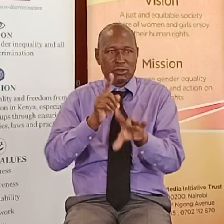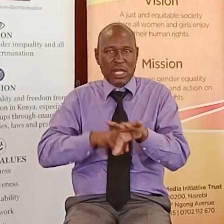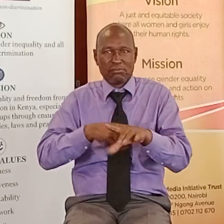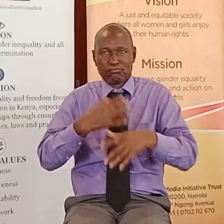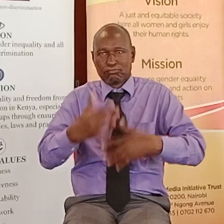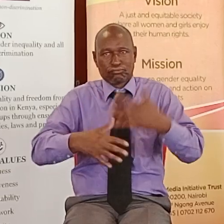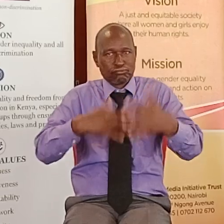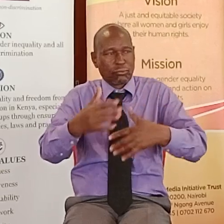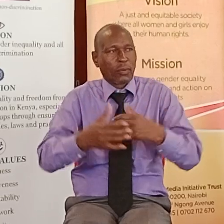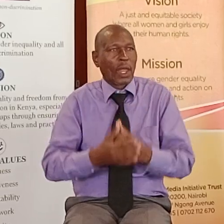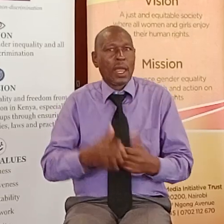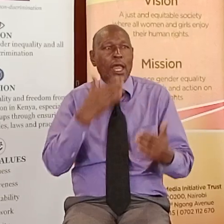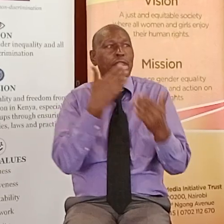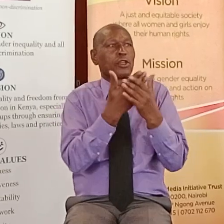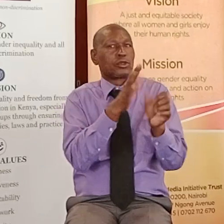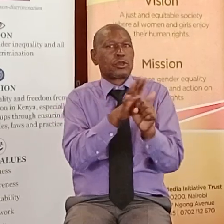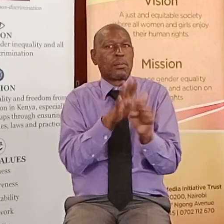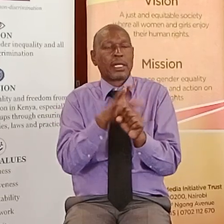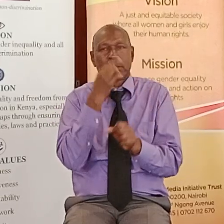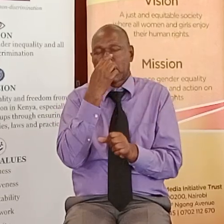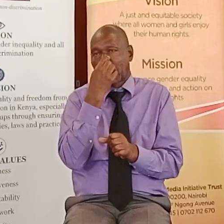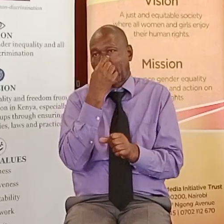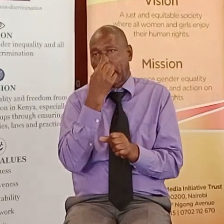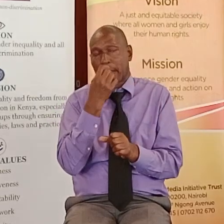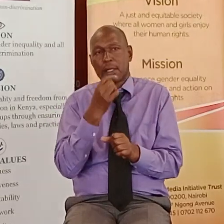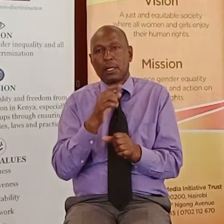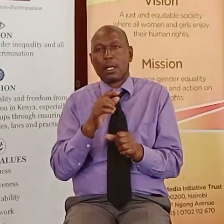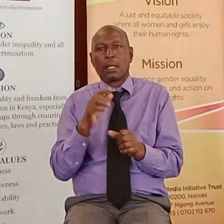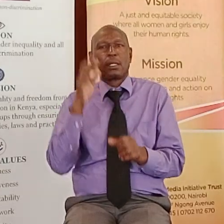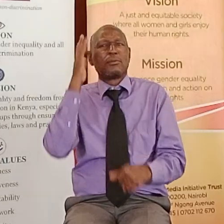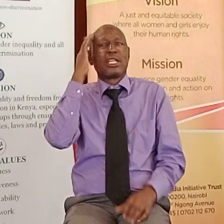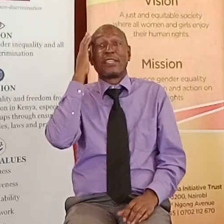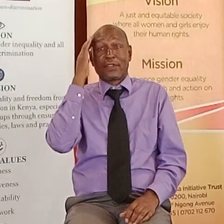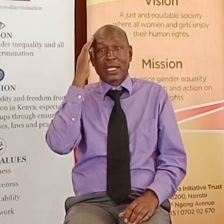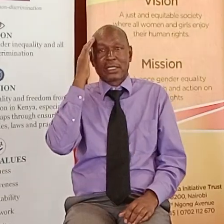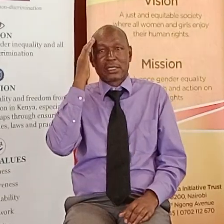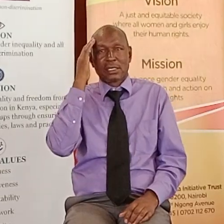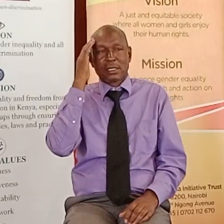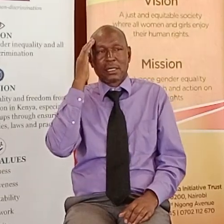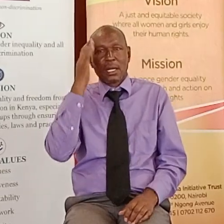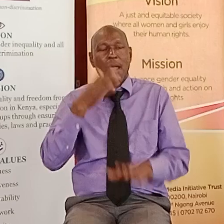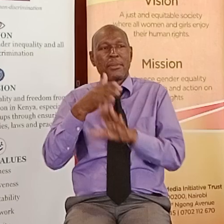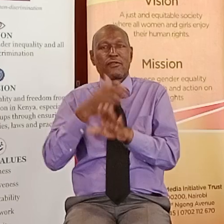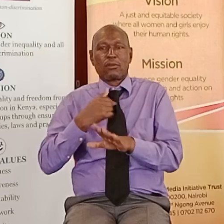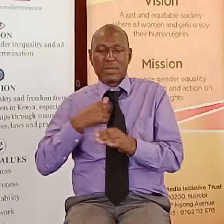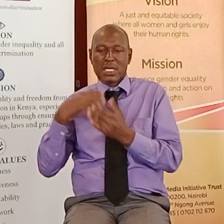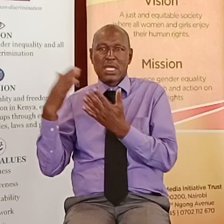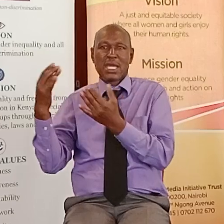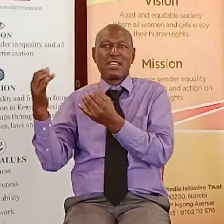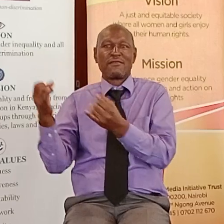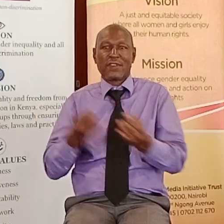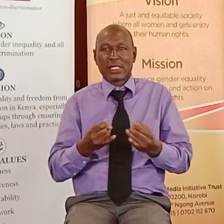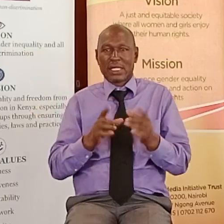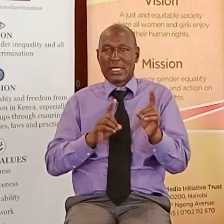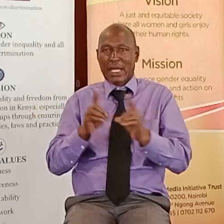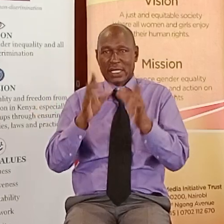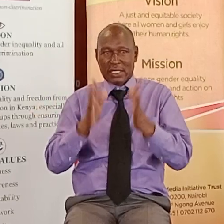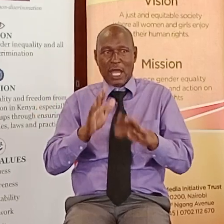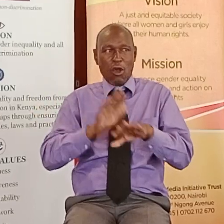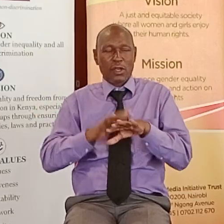yeah, thank you. So I was just reflecting before I invite the director on this young lady, now I think